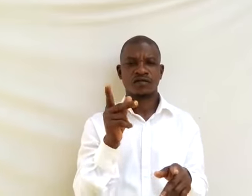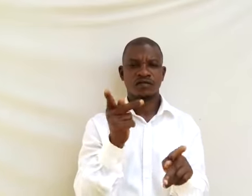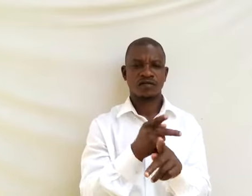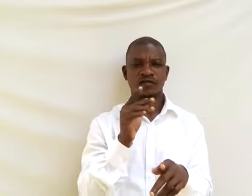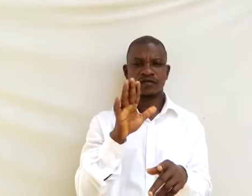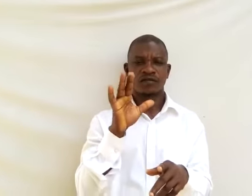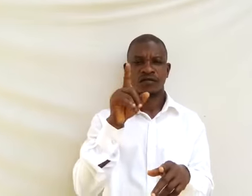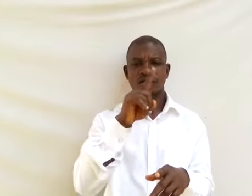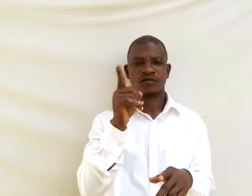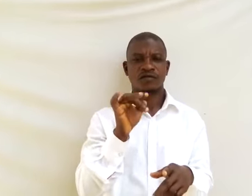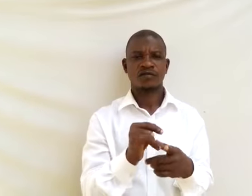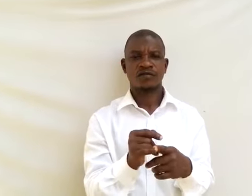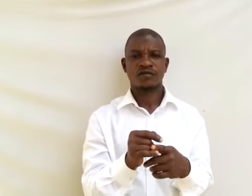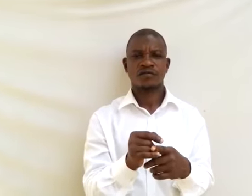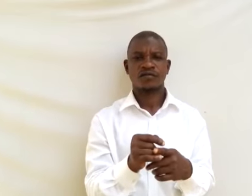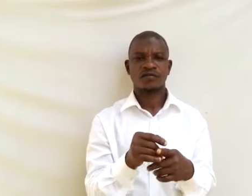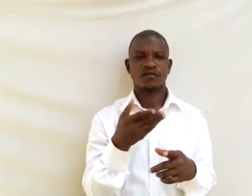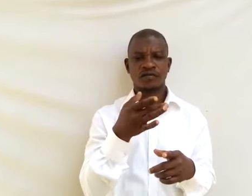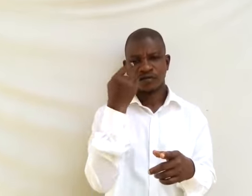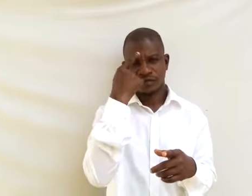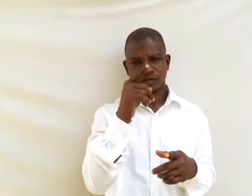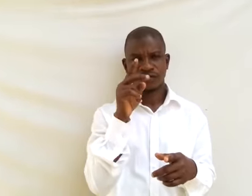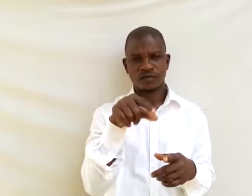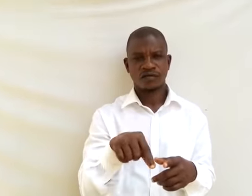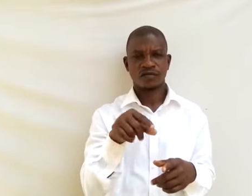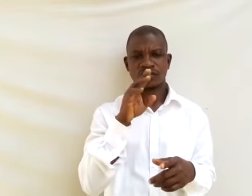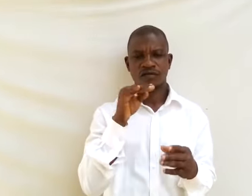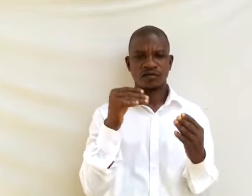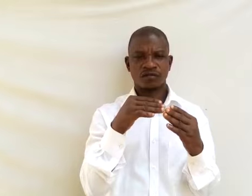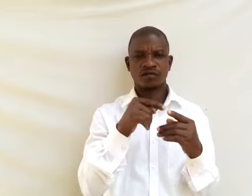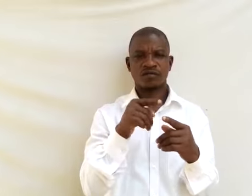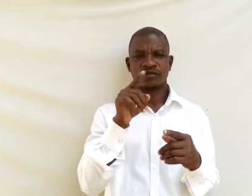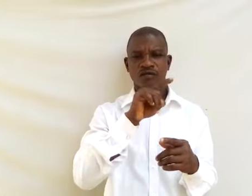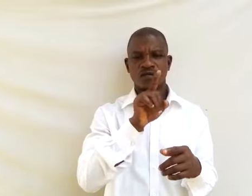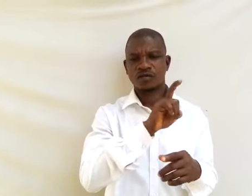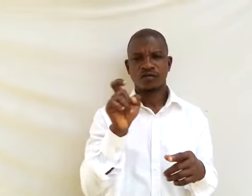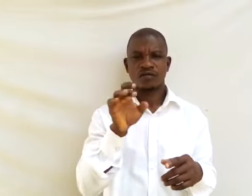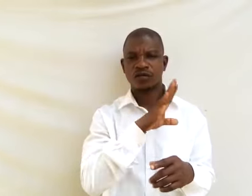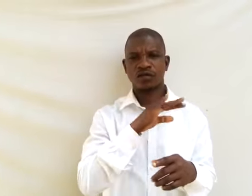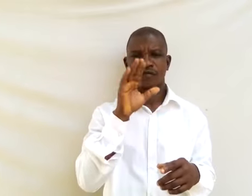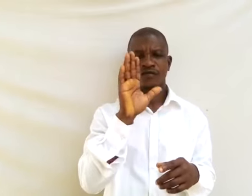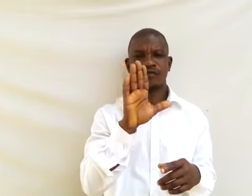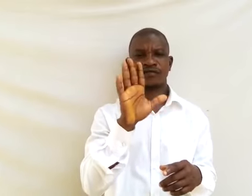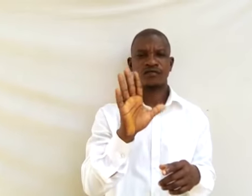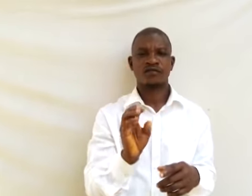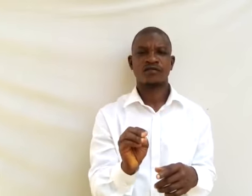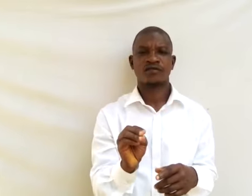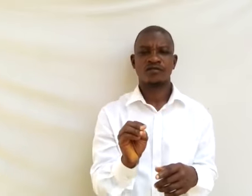square. Therefore, Q is equal to 150. Example